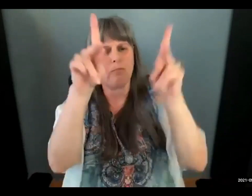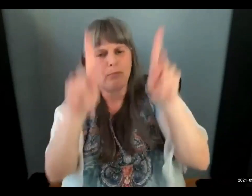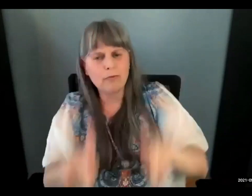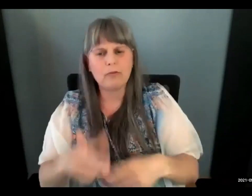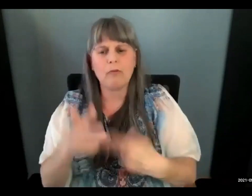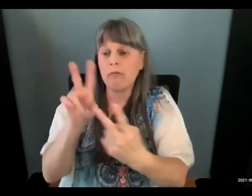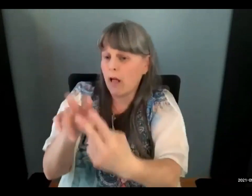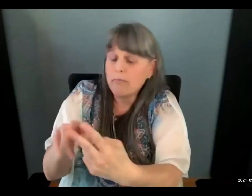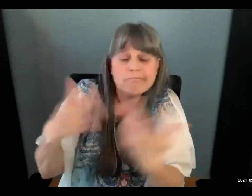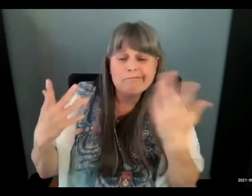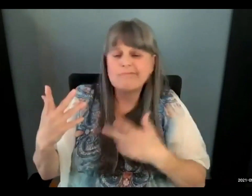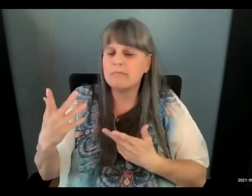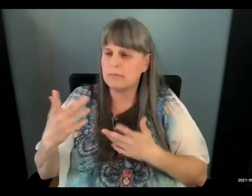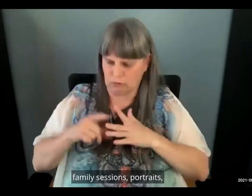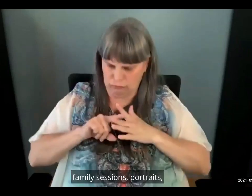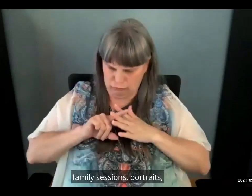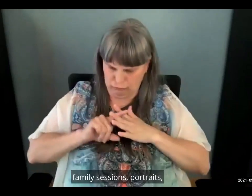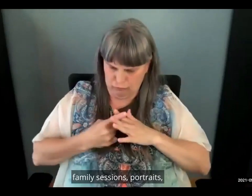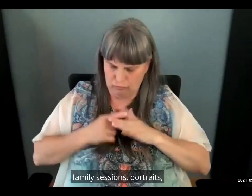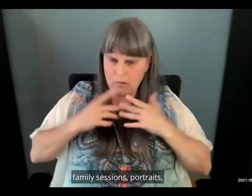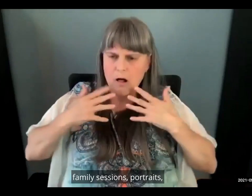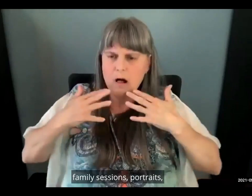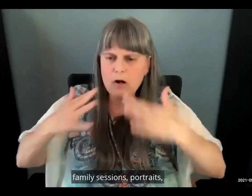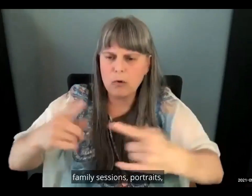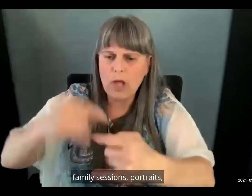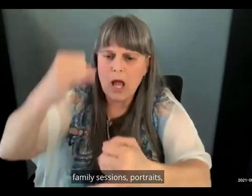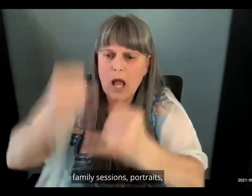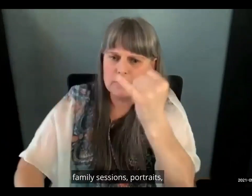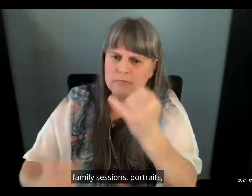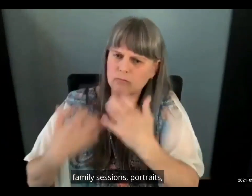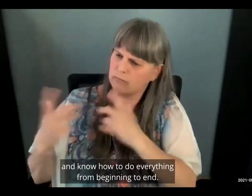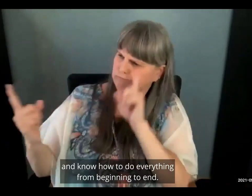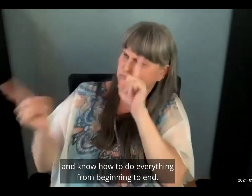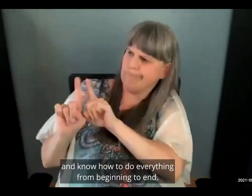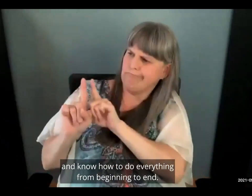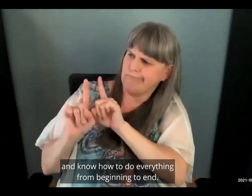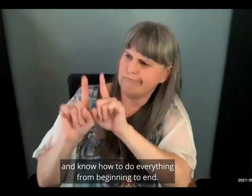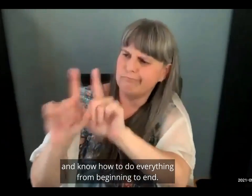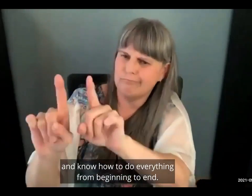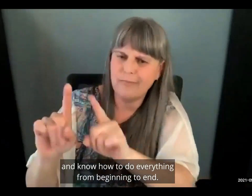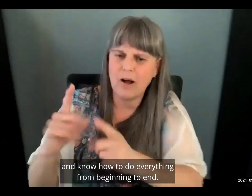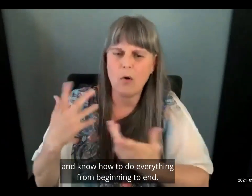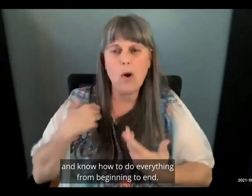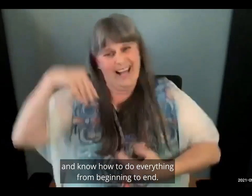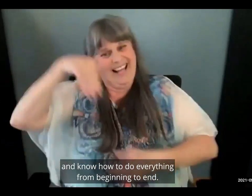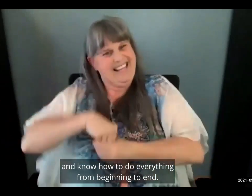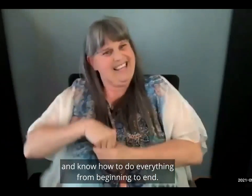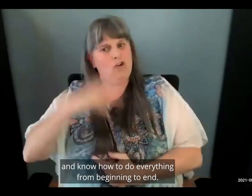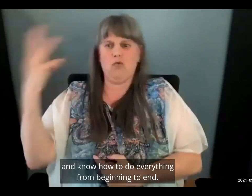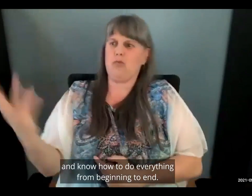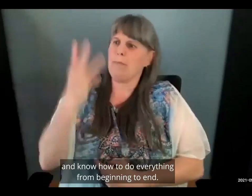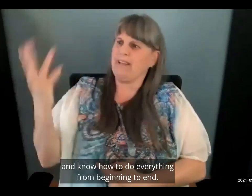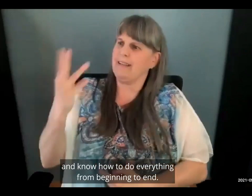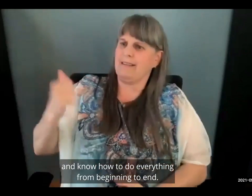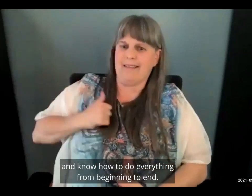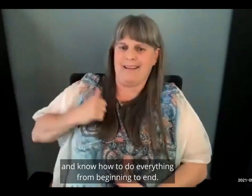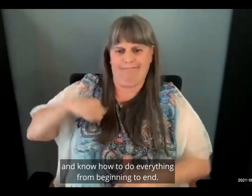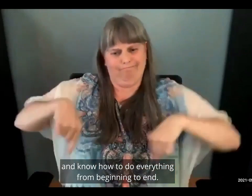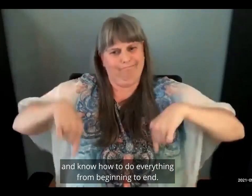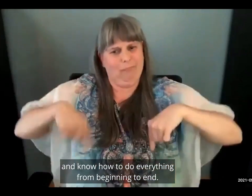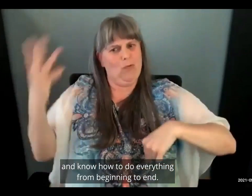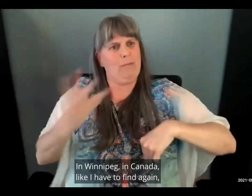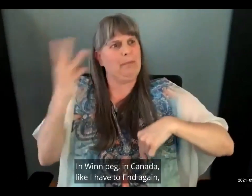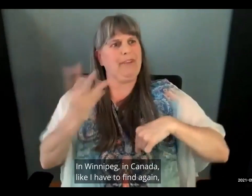you know, doing scenes, family sessions, portraits, and, you know how to do everything from beginning to